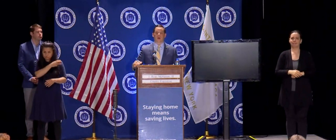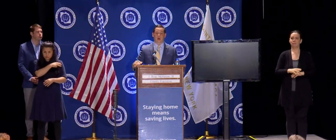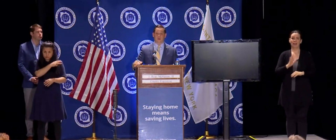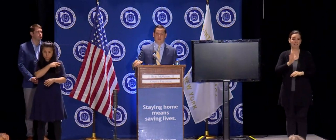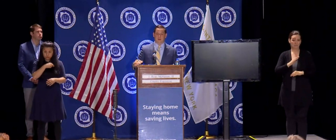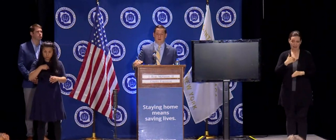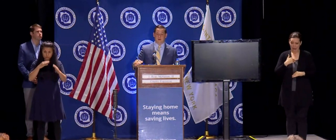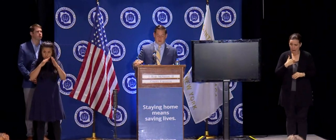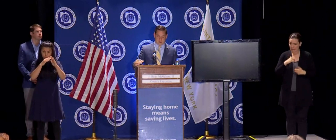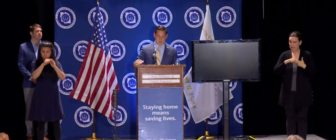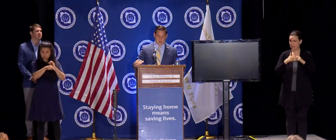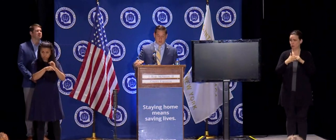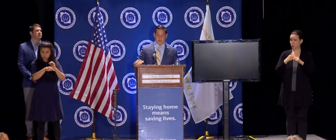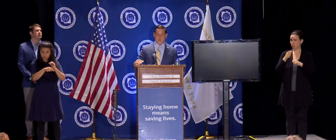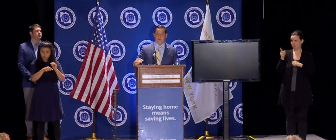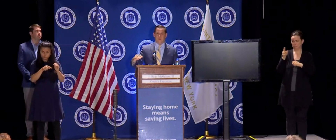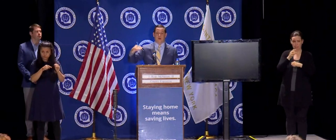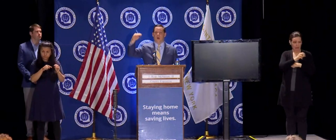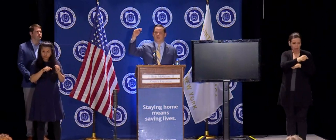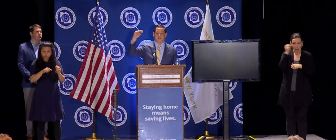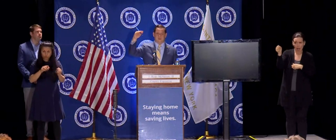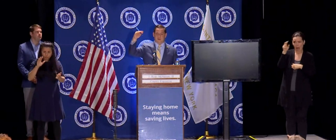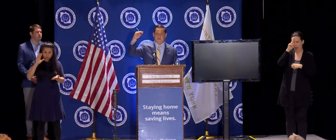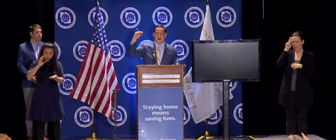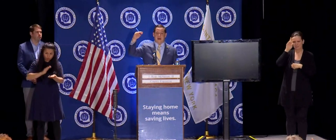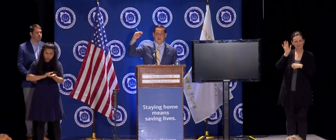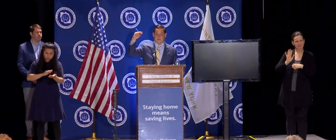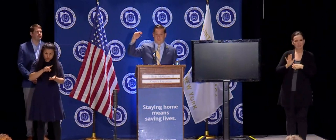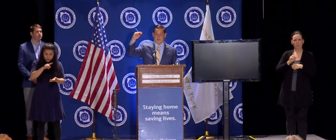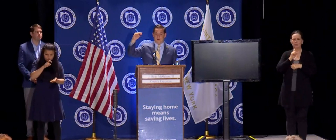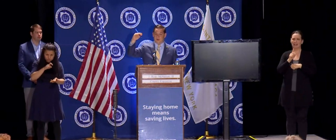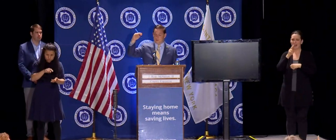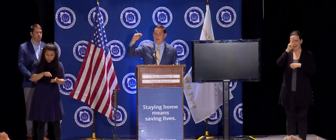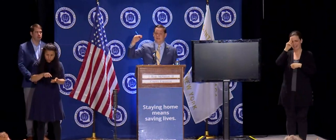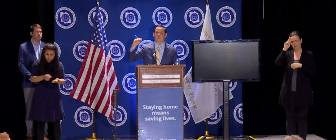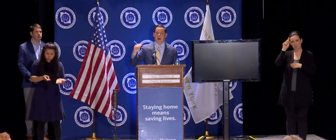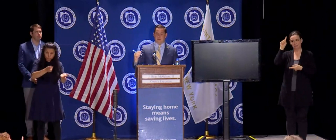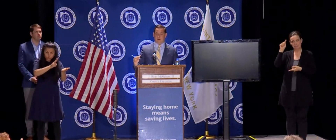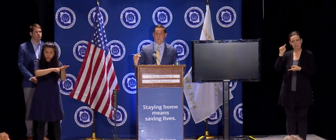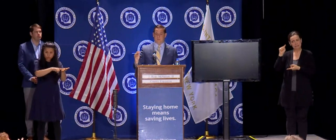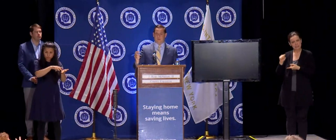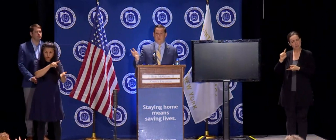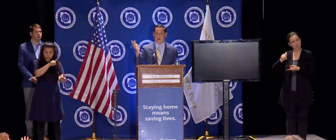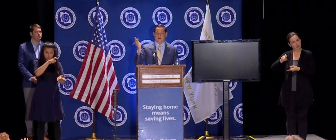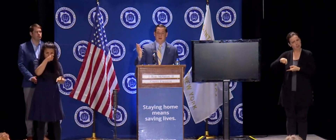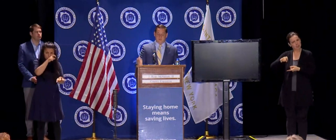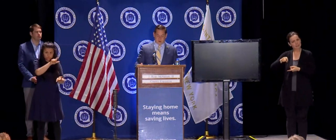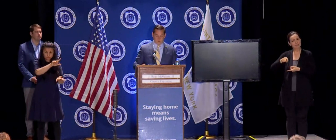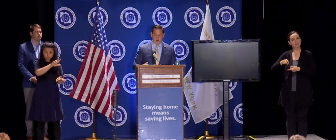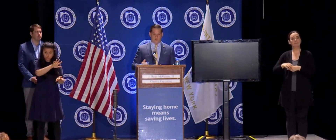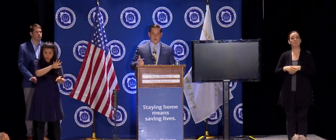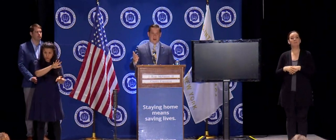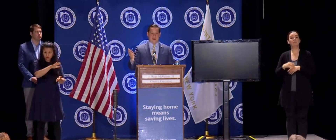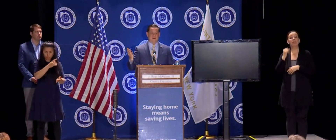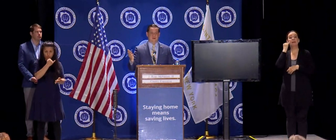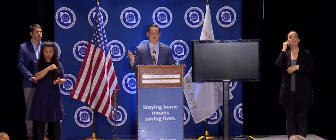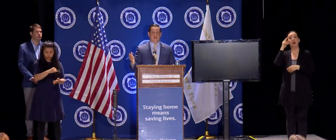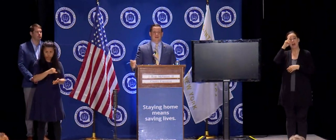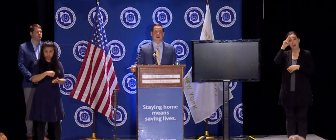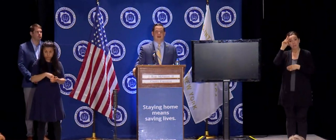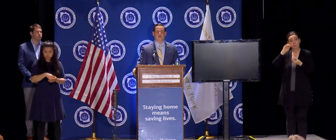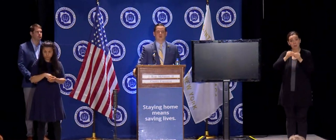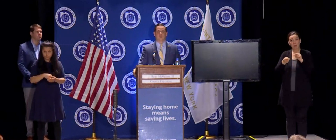to 100, and then the next week we're at 175, that's a problem, okay? But when you are at